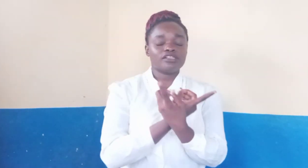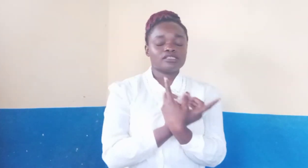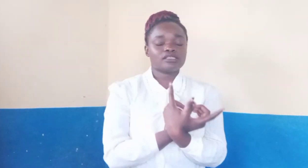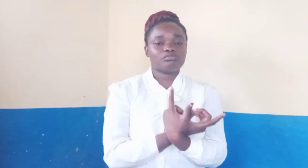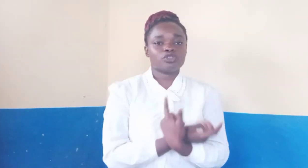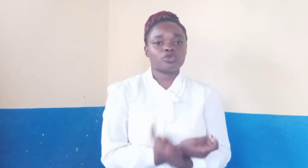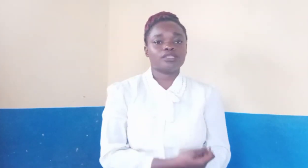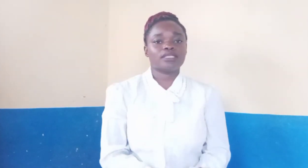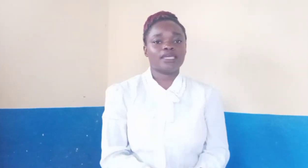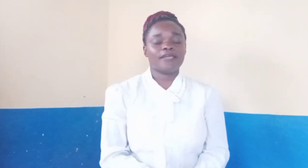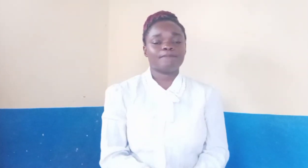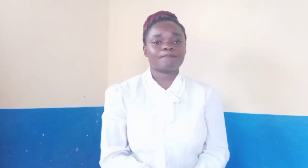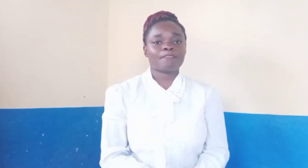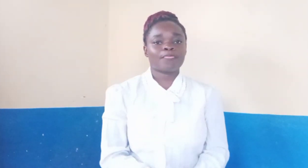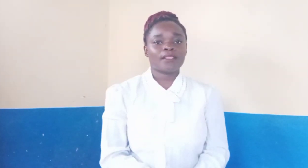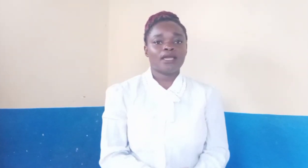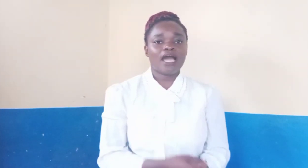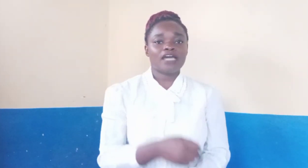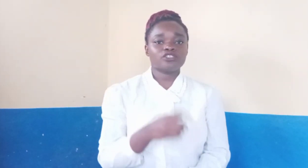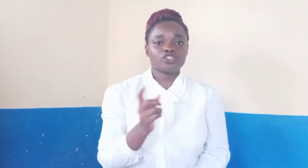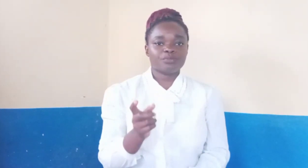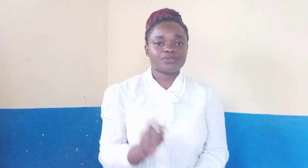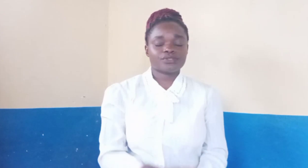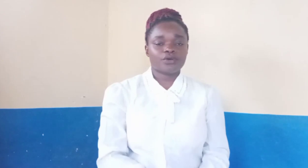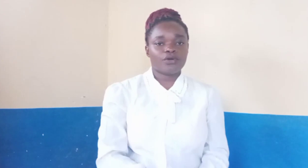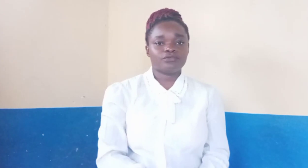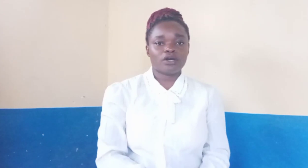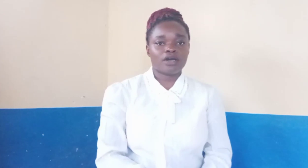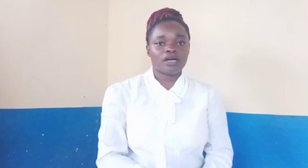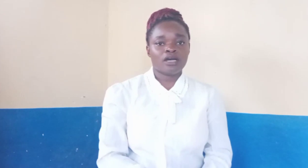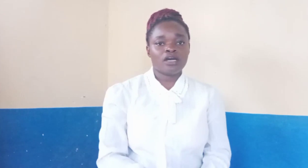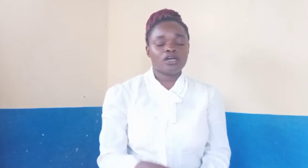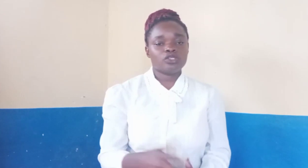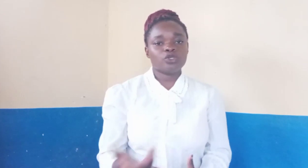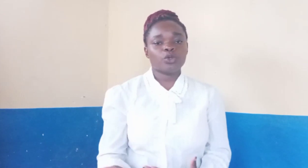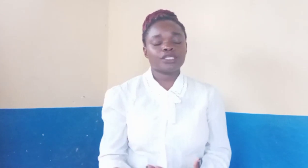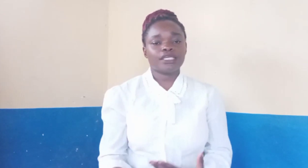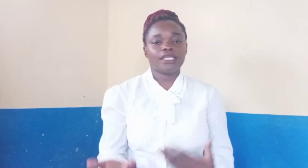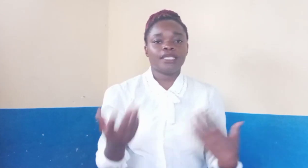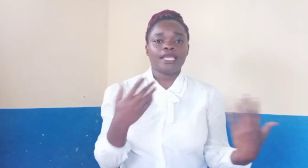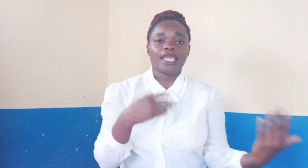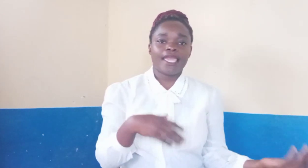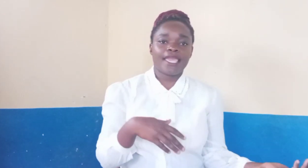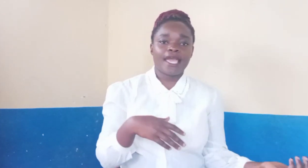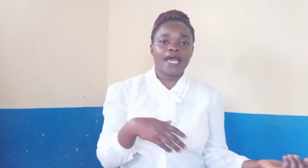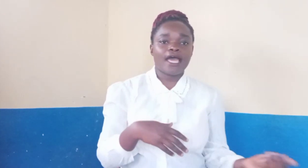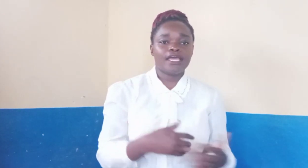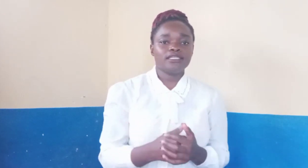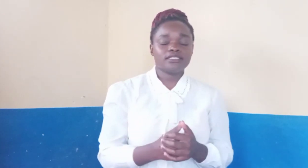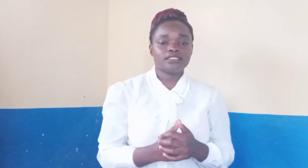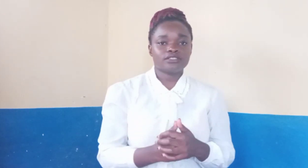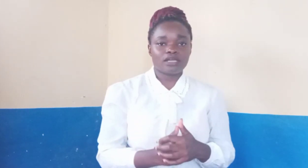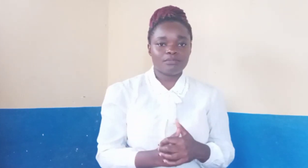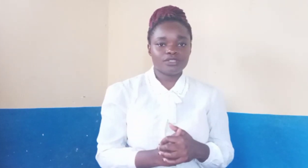difference between the hand shapes of donkey, hare, and rabbit.